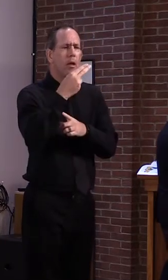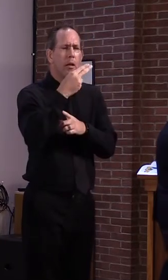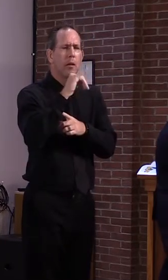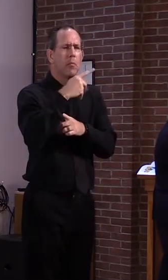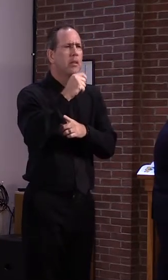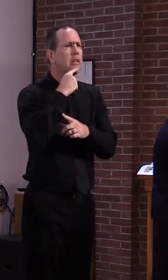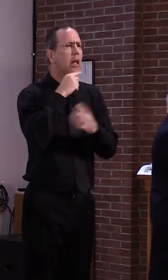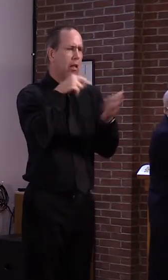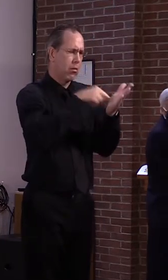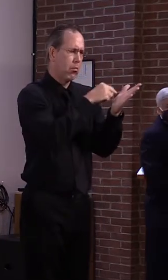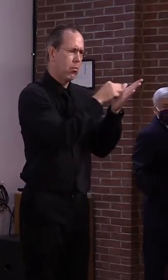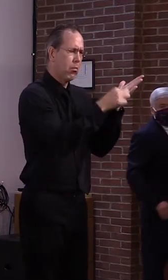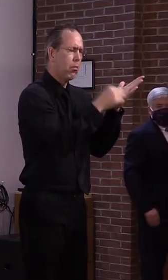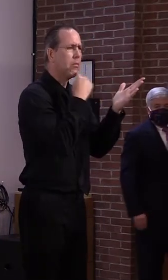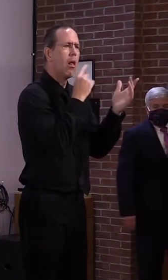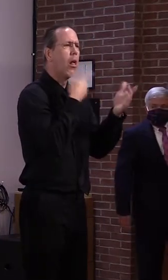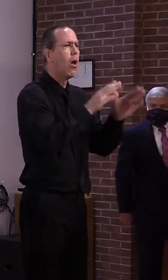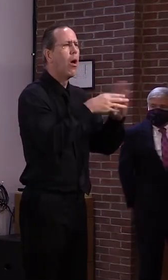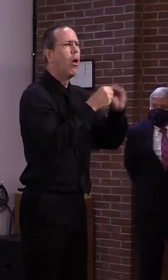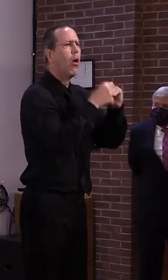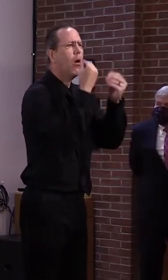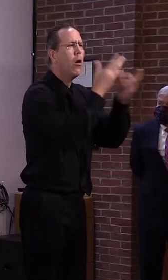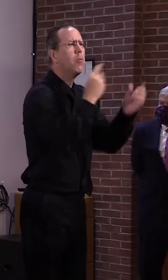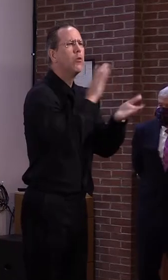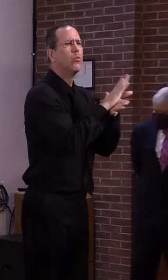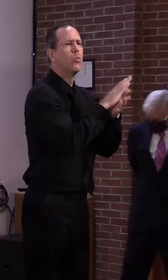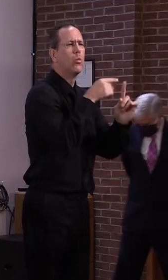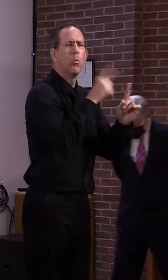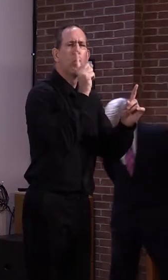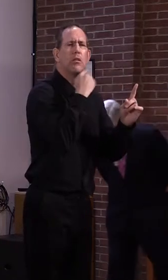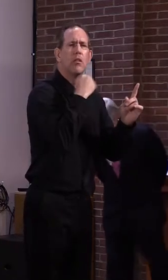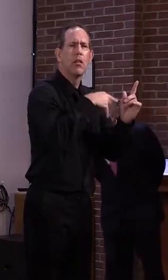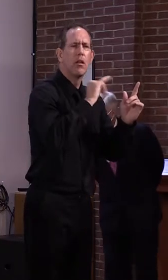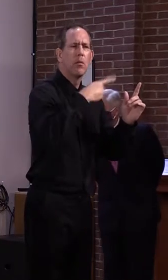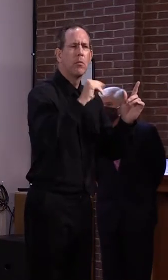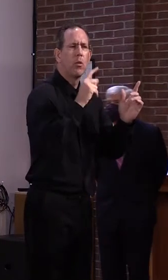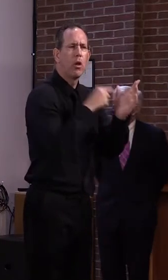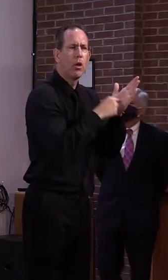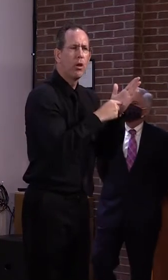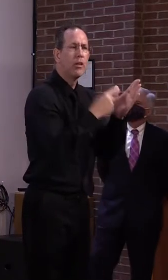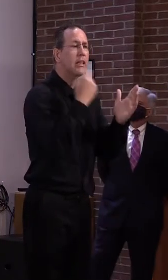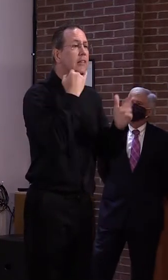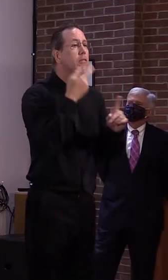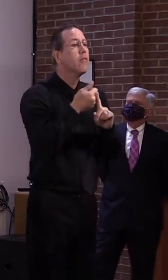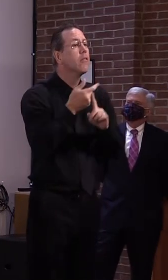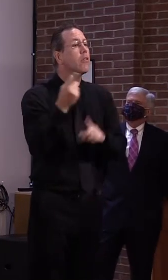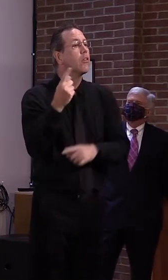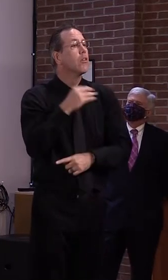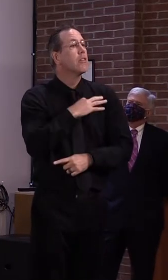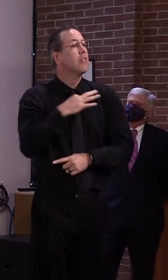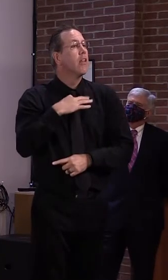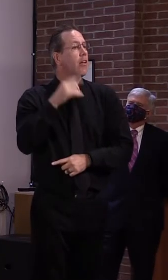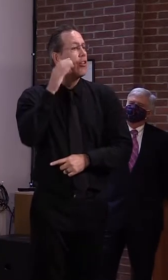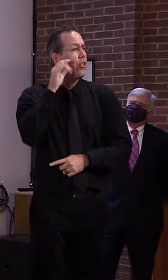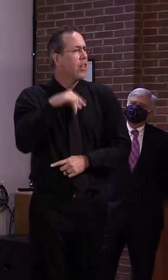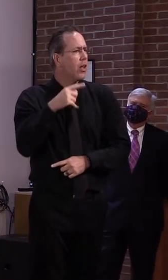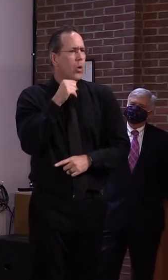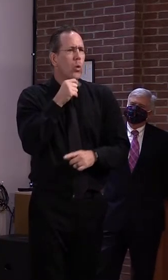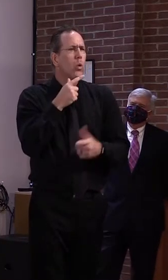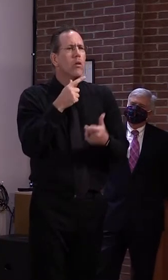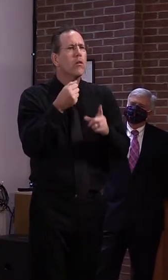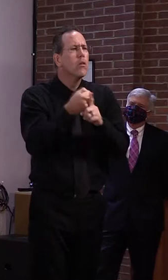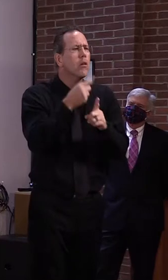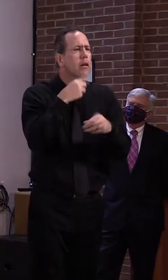out. So that's been dispelled. And I don't know if your staff didn't realize that. But again, who were the transparency experts that you got